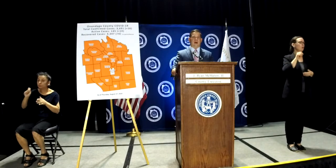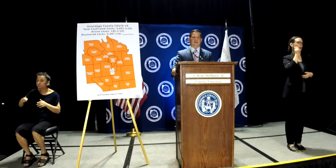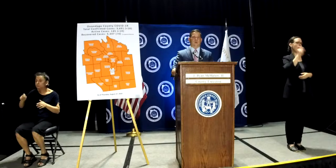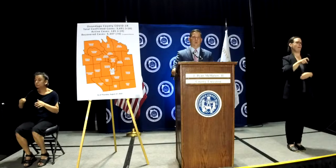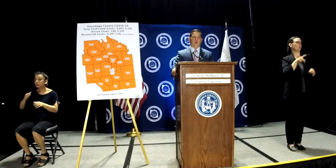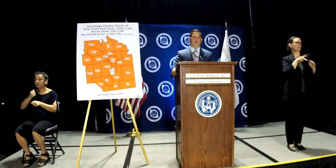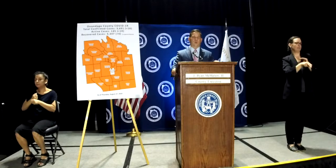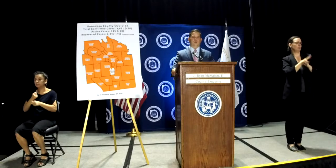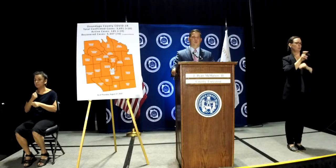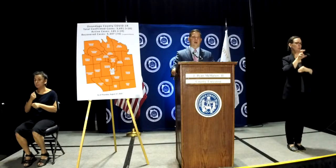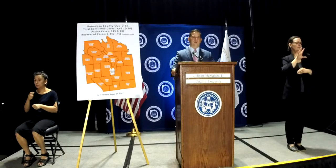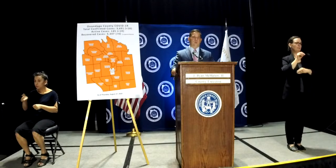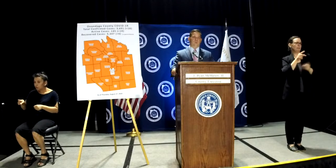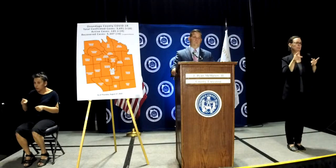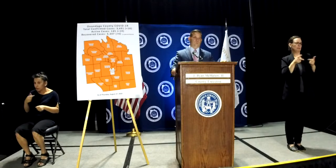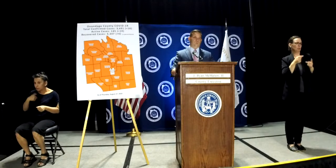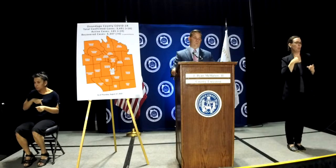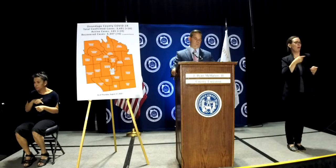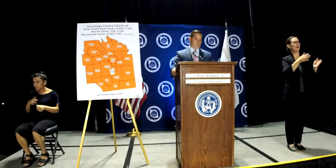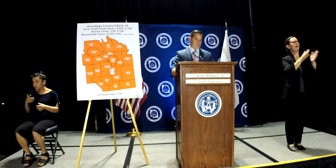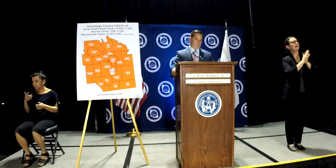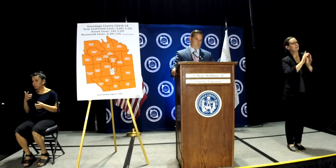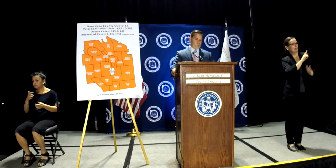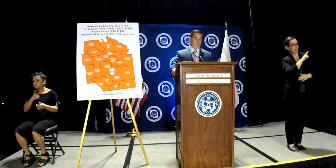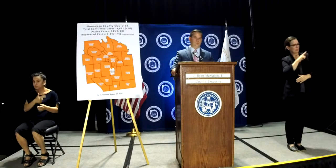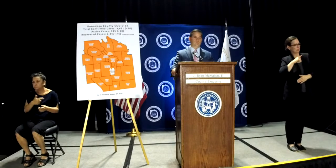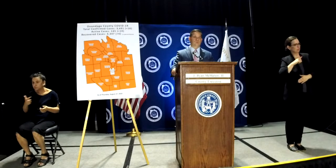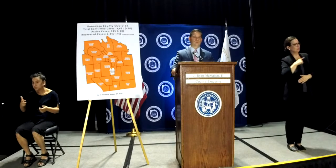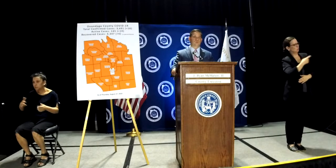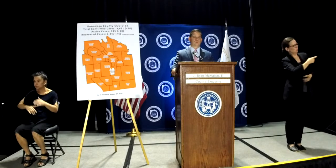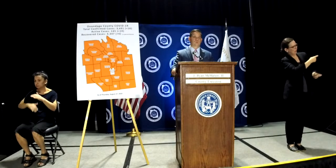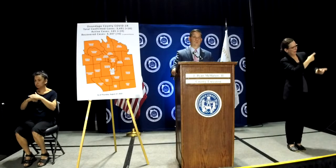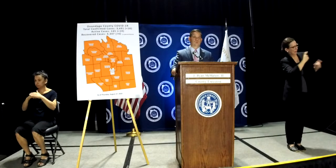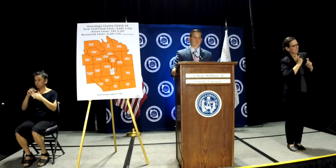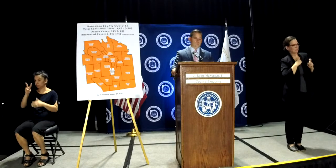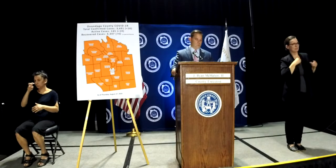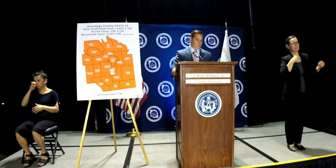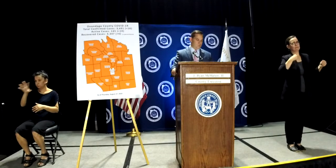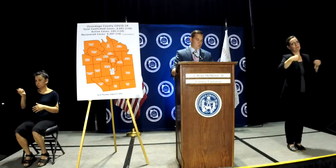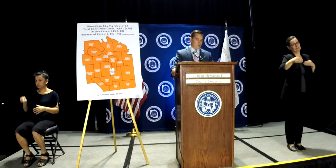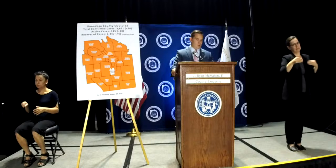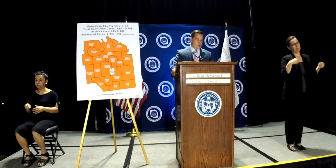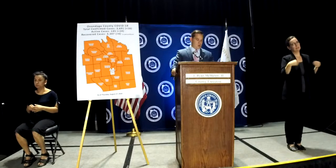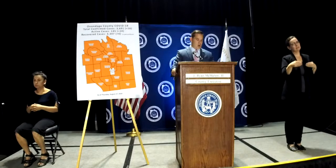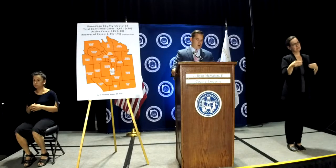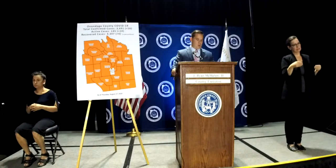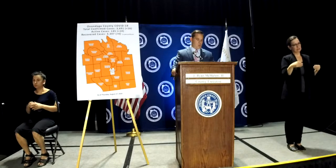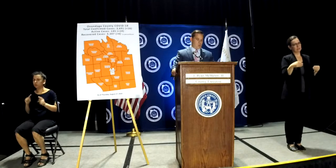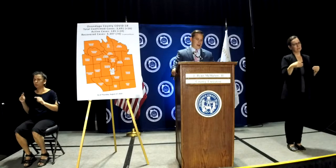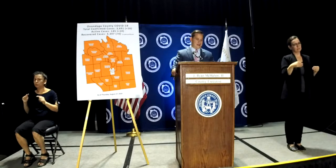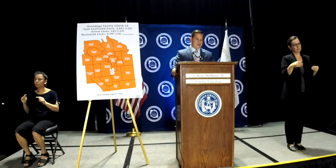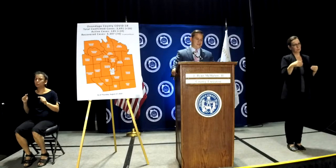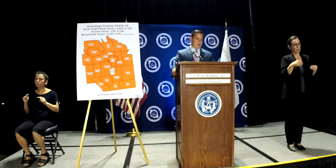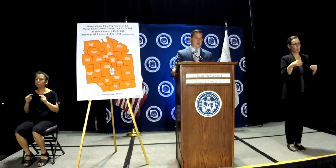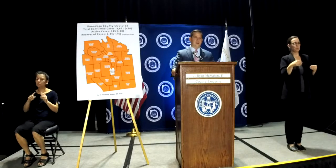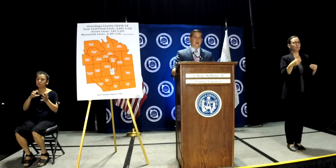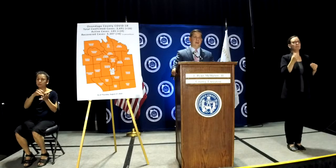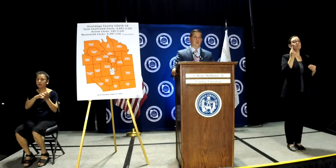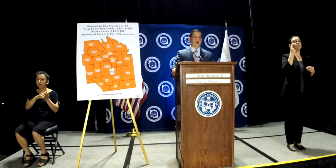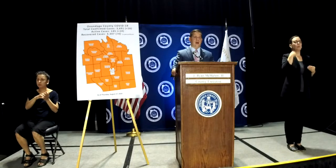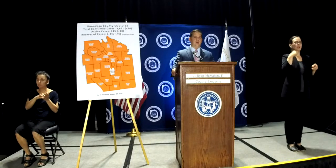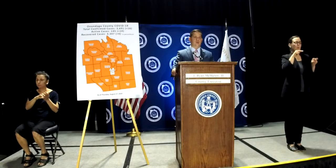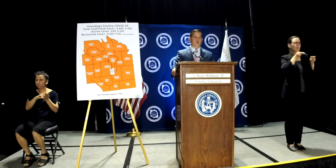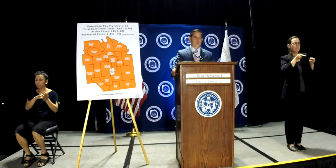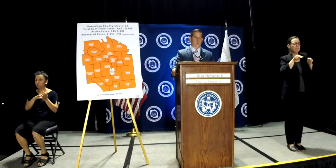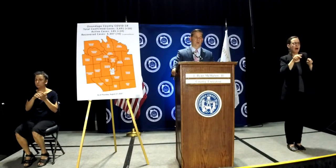of impact to our workforce as possible. What kind of departments would be the first? We're not going to speculate on